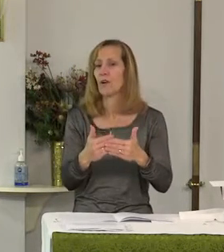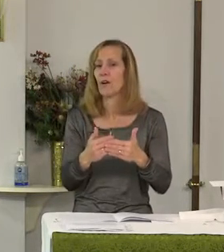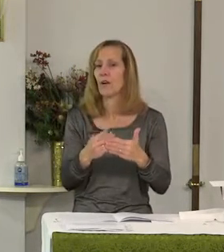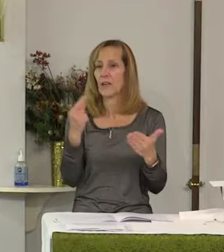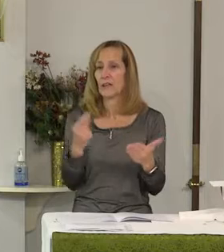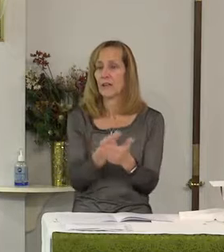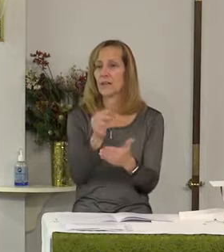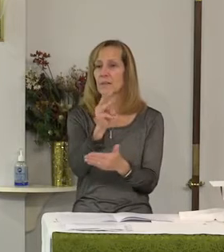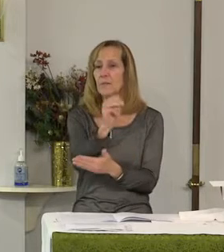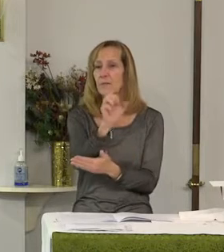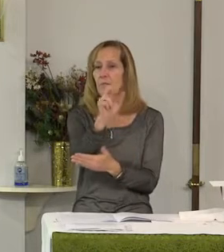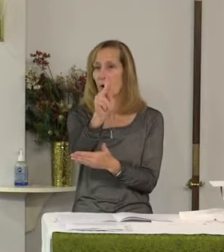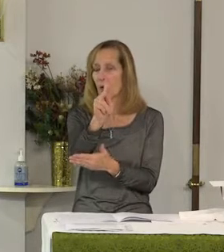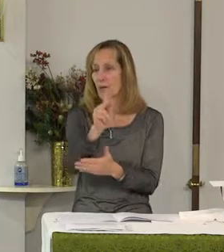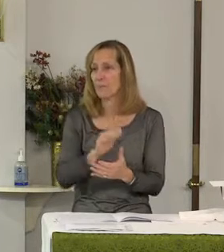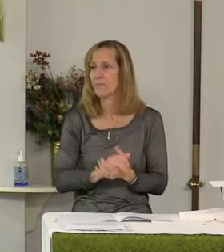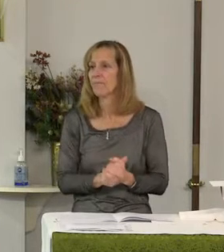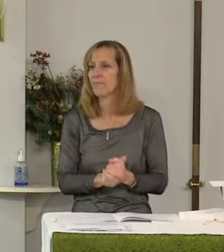of Mark.